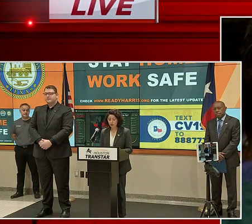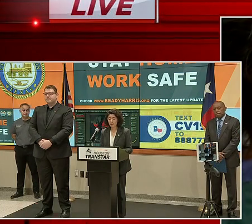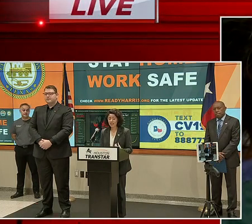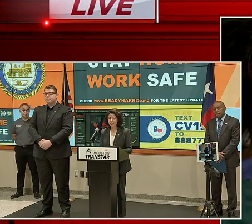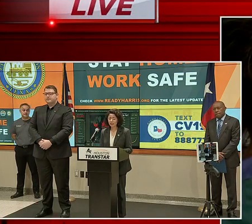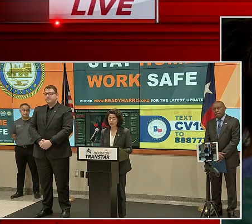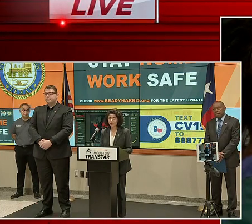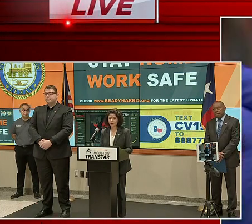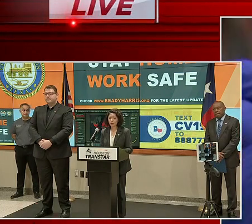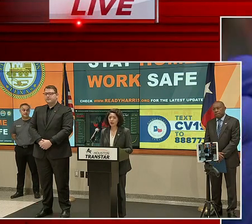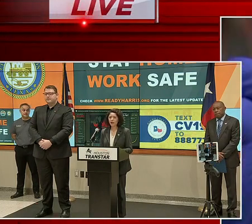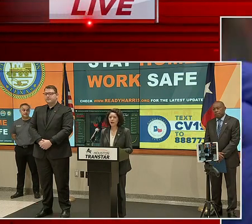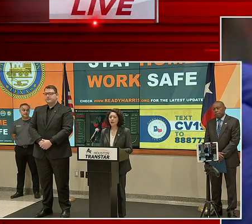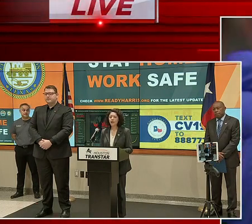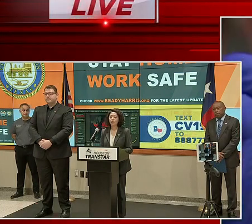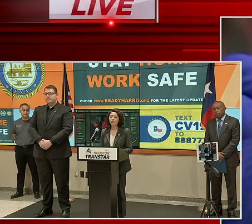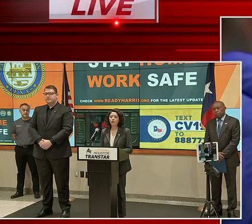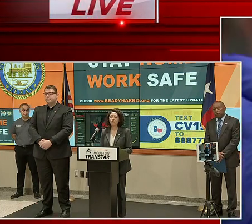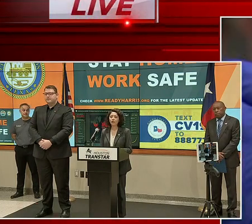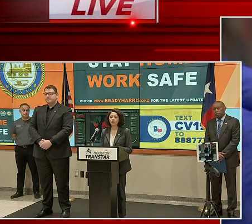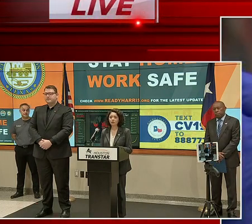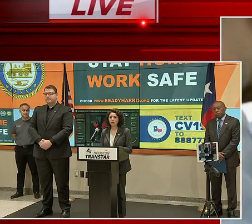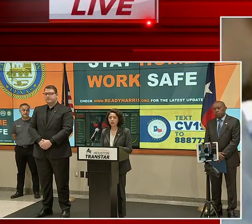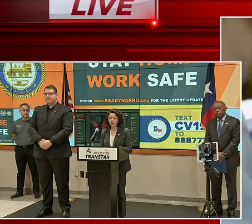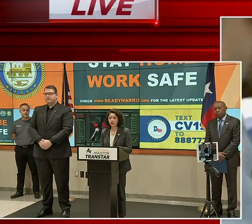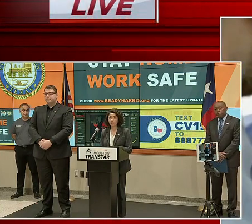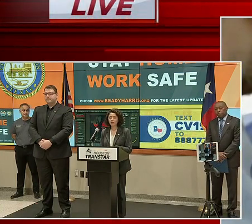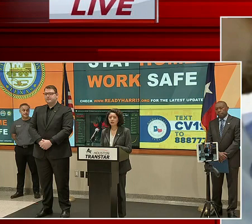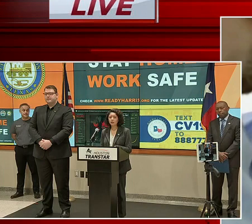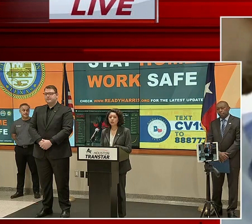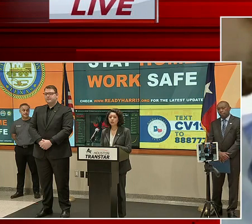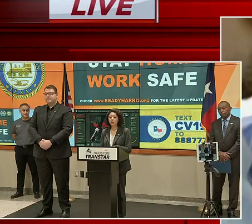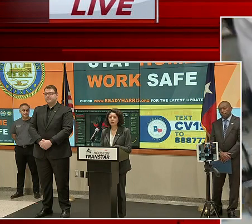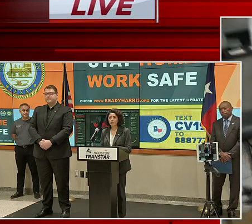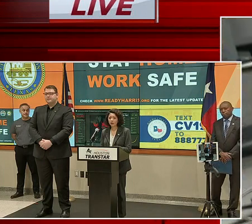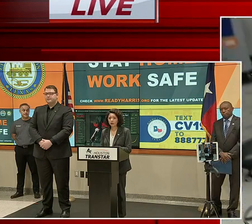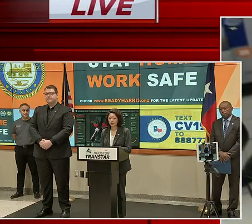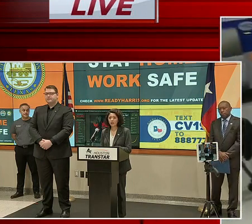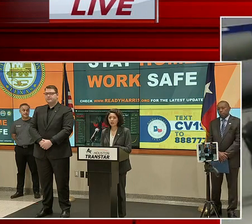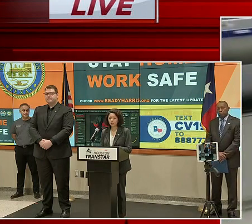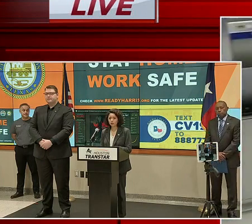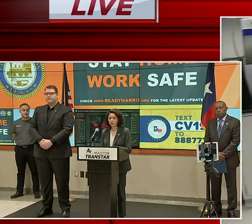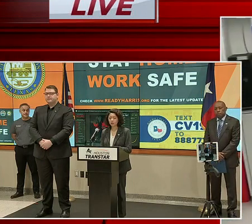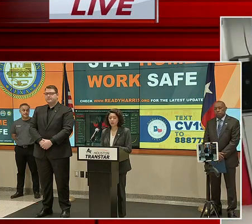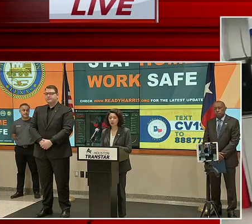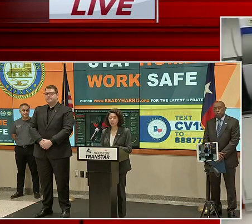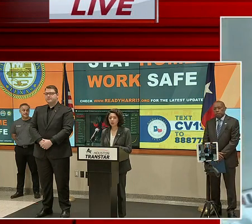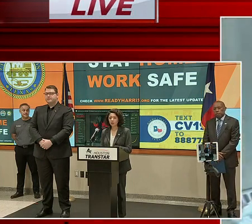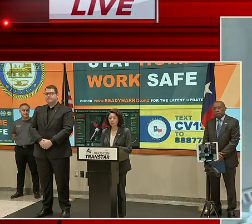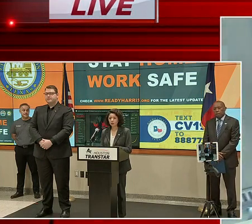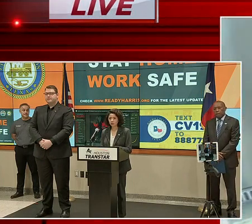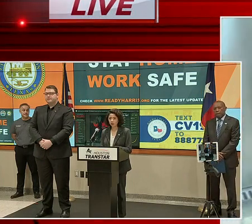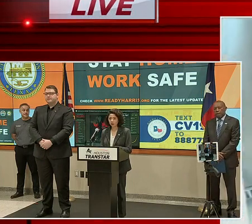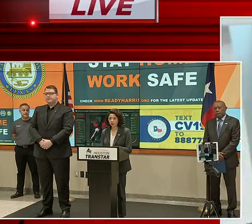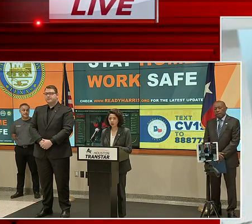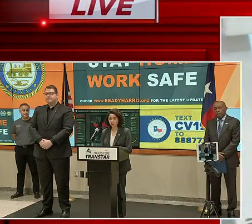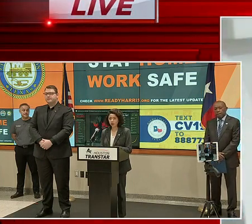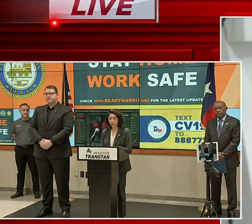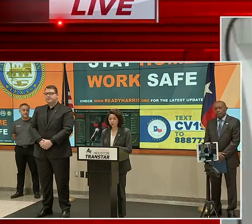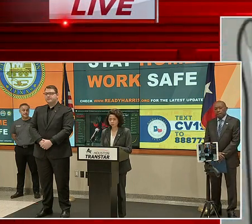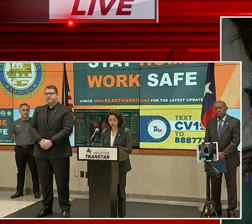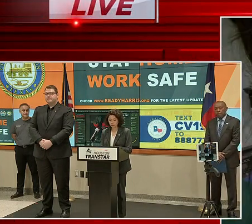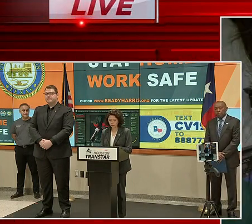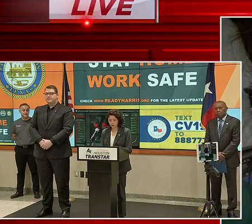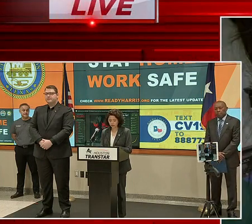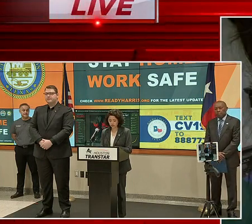hospitals, and they are sounding an alarm with the percentage of people treated in the ICU. Those are the alarming rates that she's talking